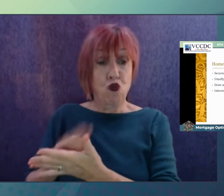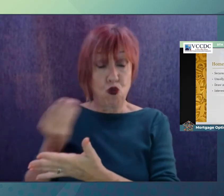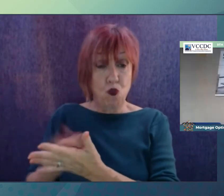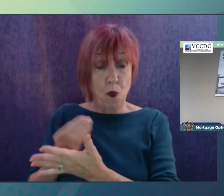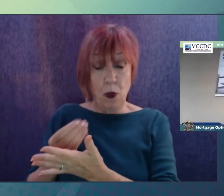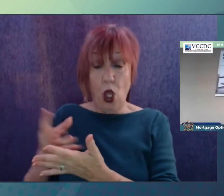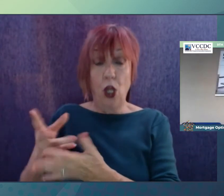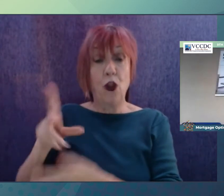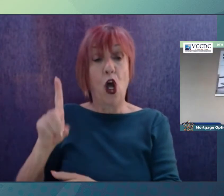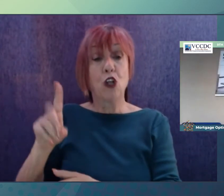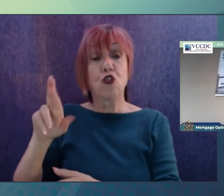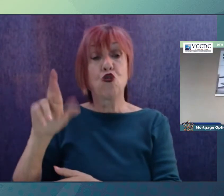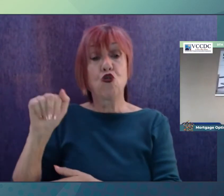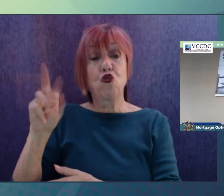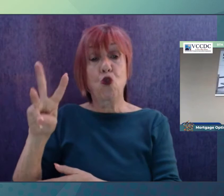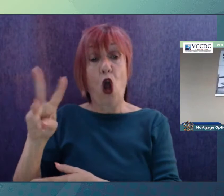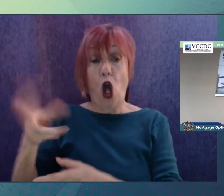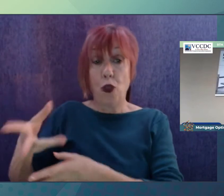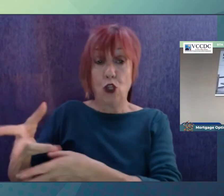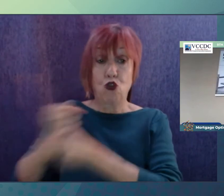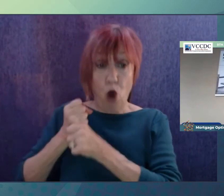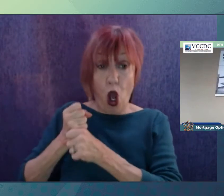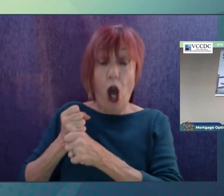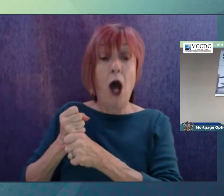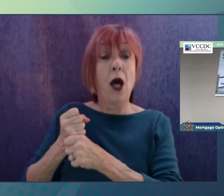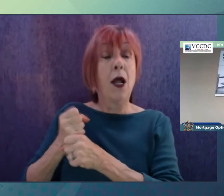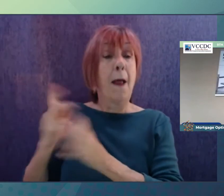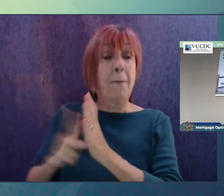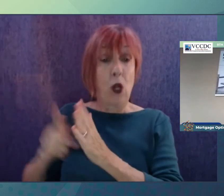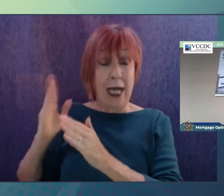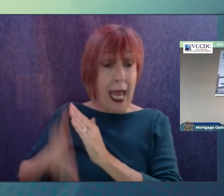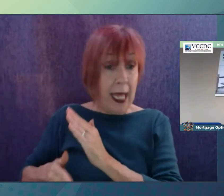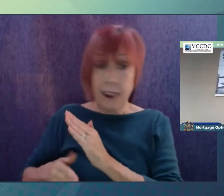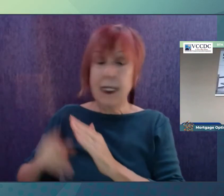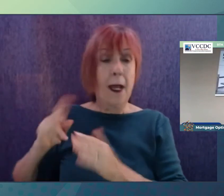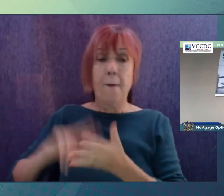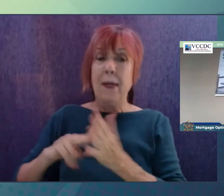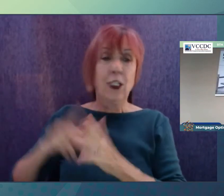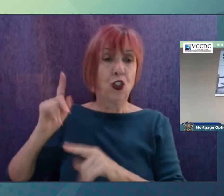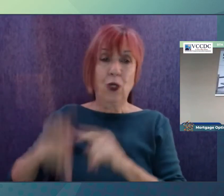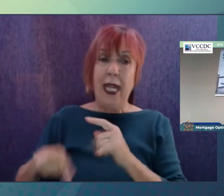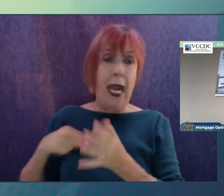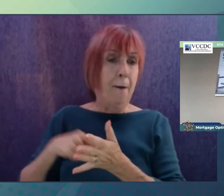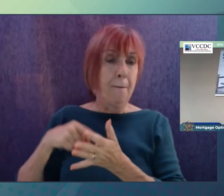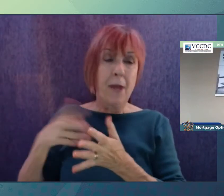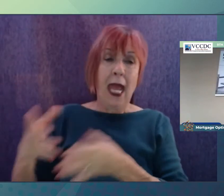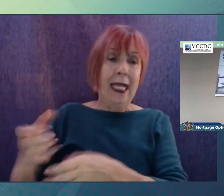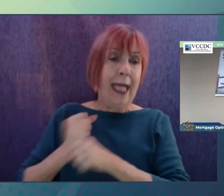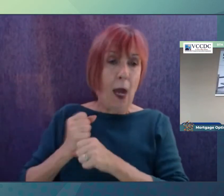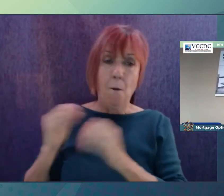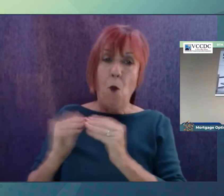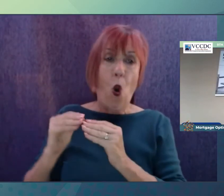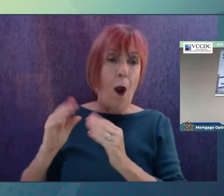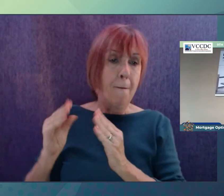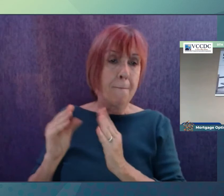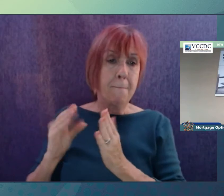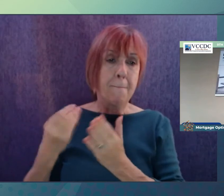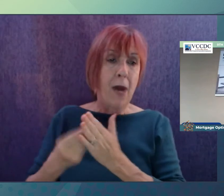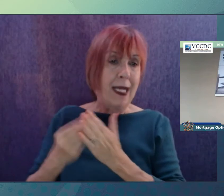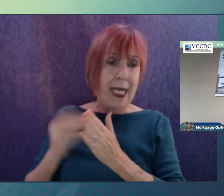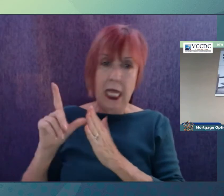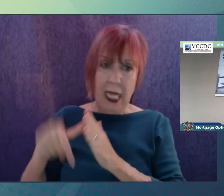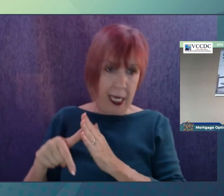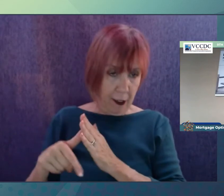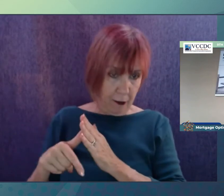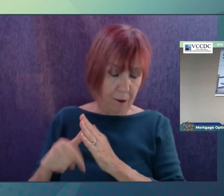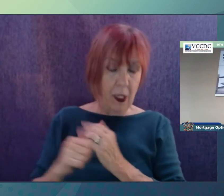any more money. During the HELOC's draw period, you still have to make payments, which are typically interest-only payments. As a result, the payments during